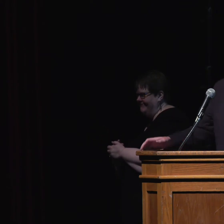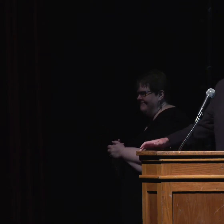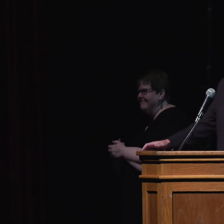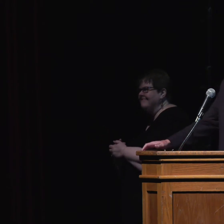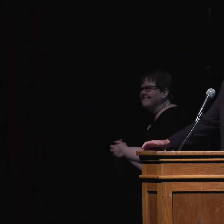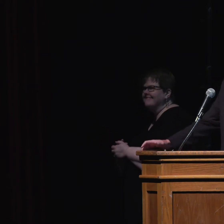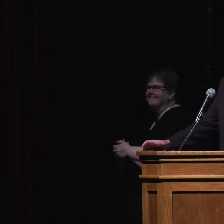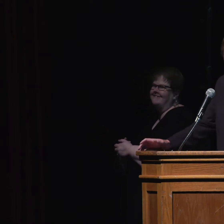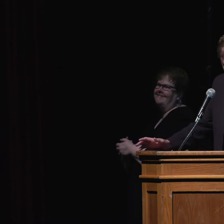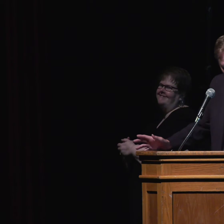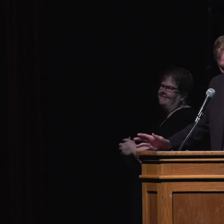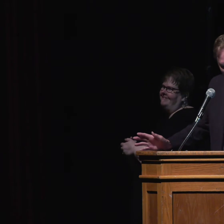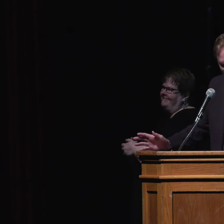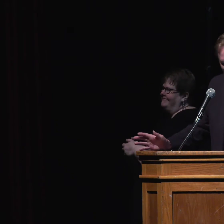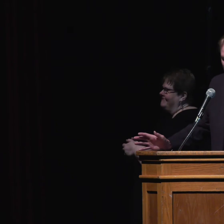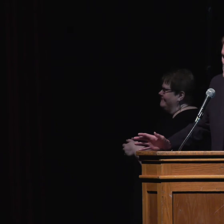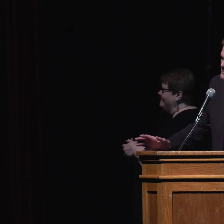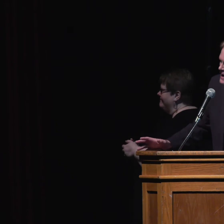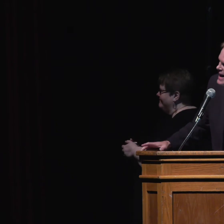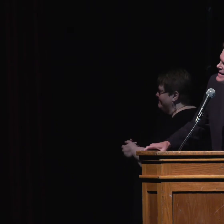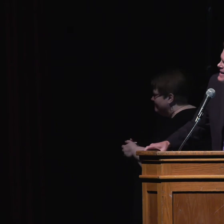Saying.